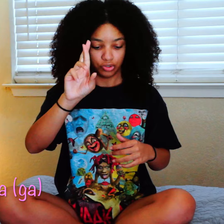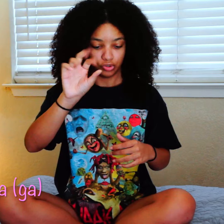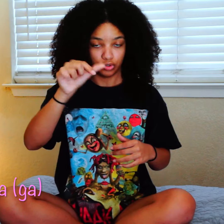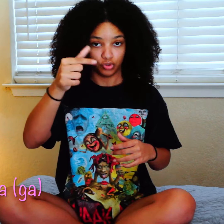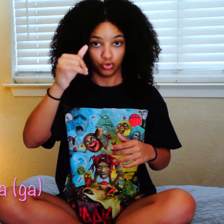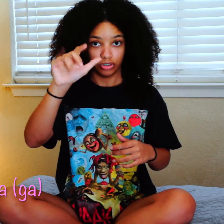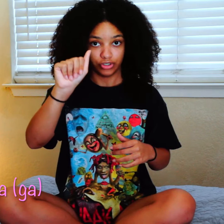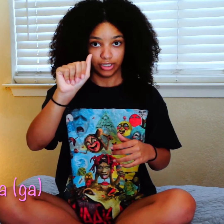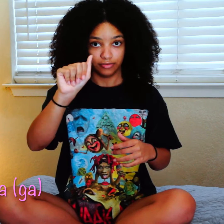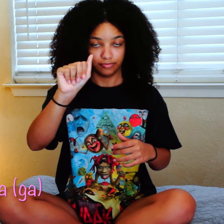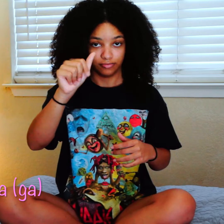Georgia.